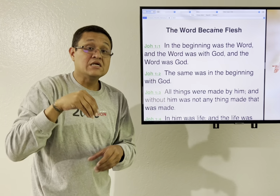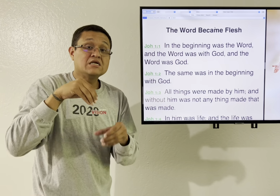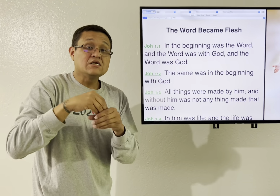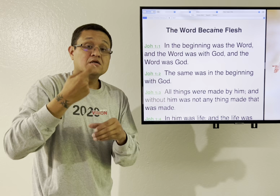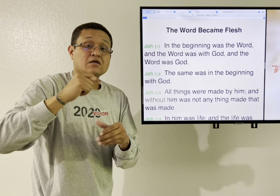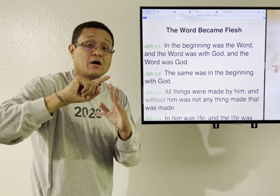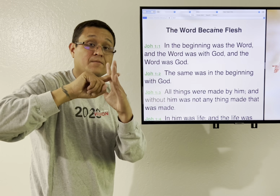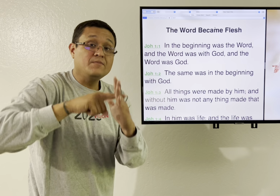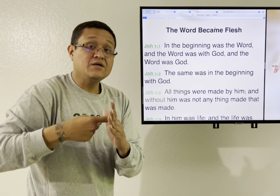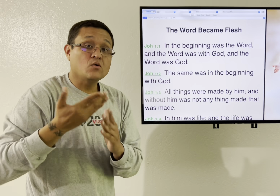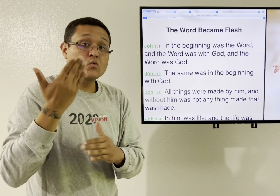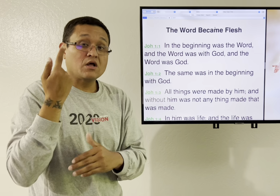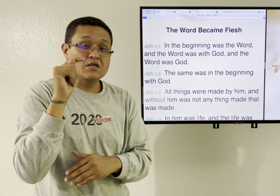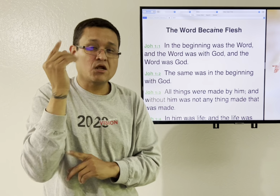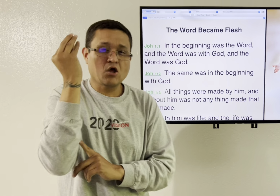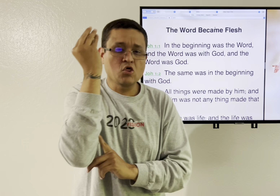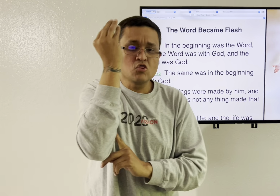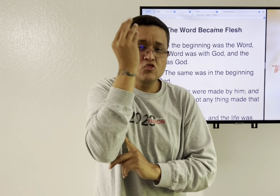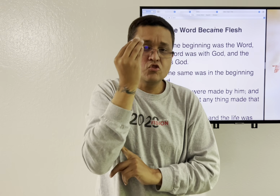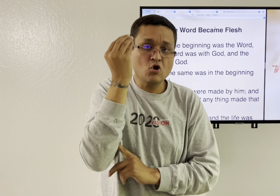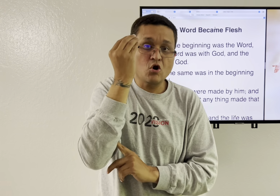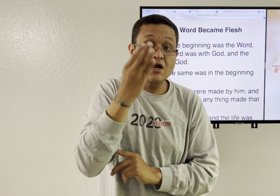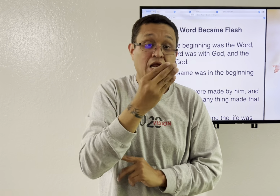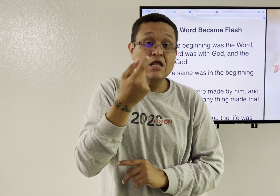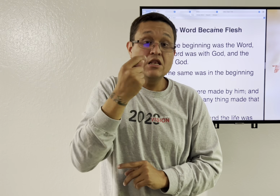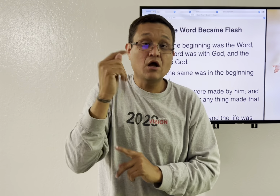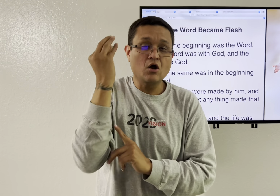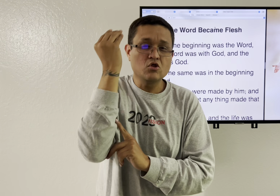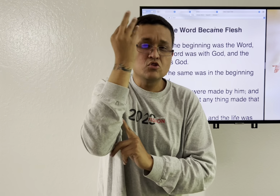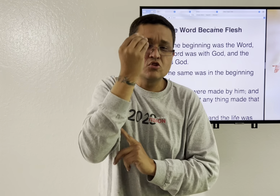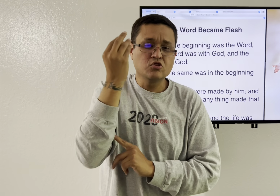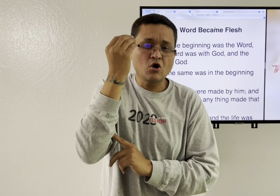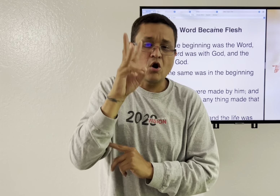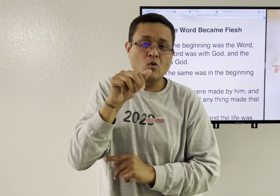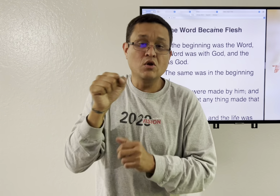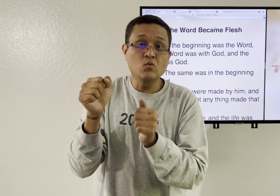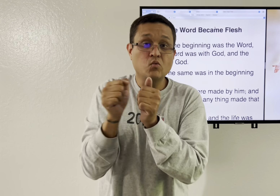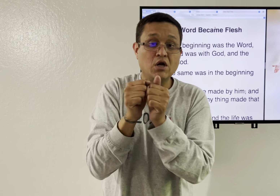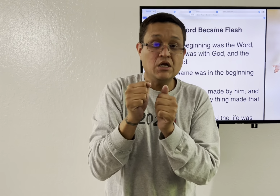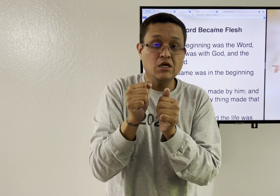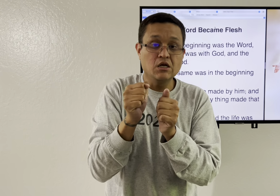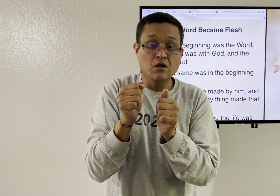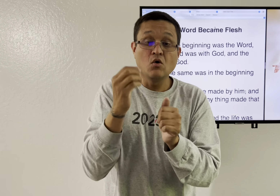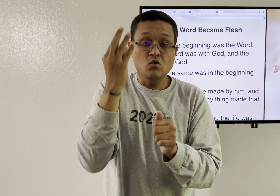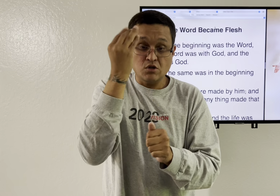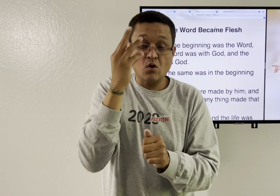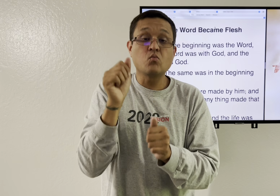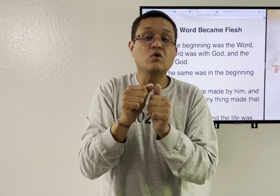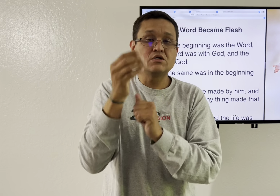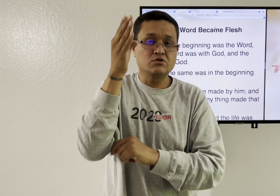Or we could change it to thought. In the beginning was the thought, and the thought was with God,